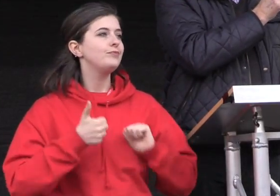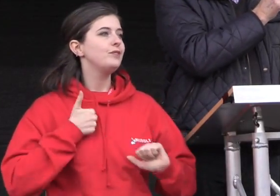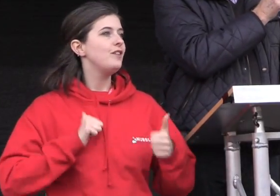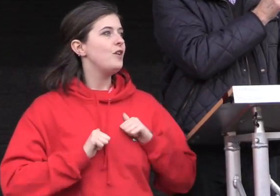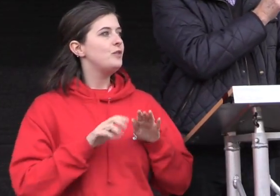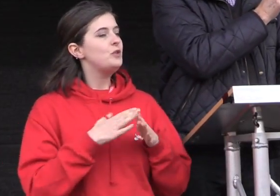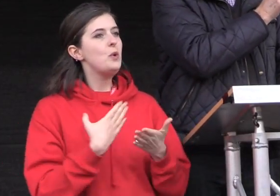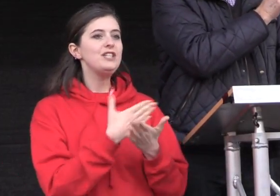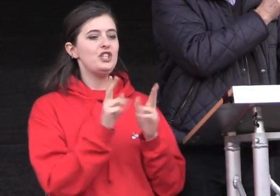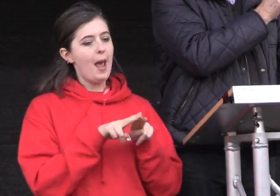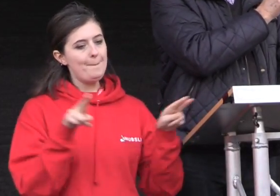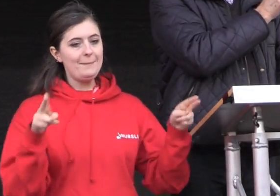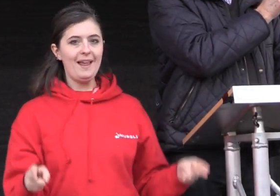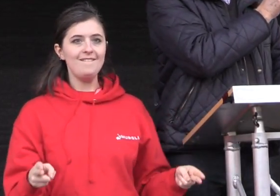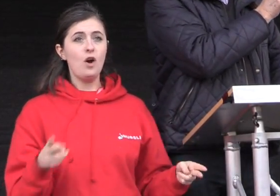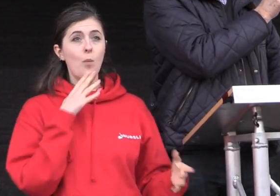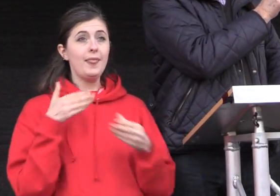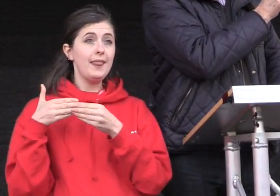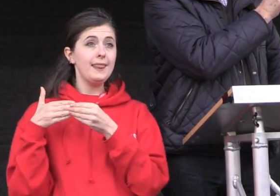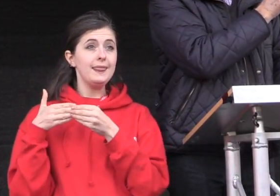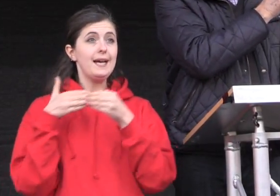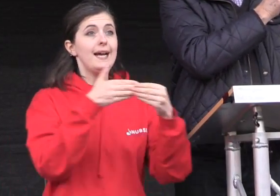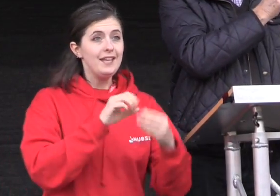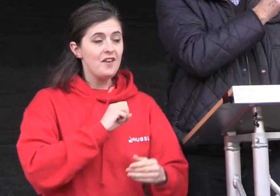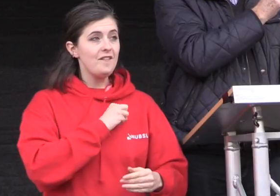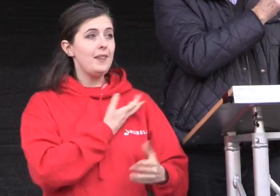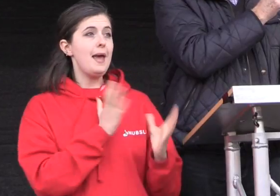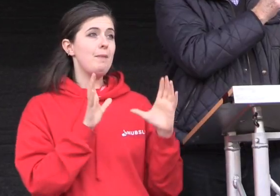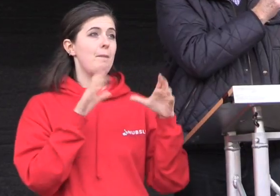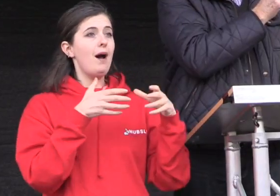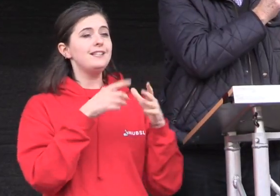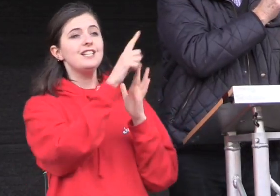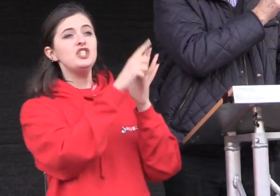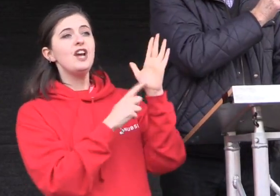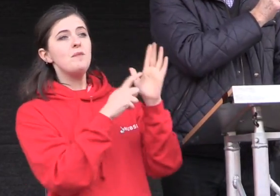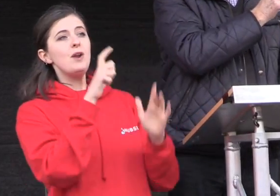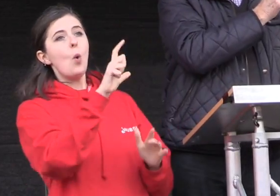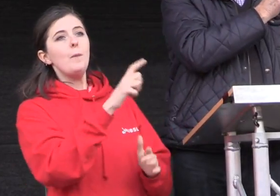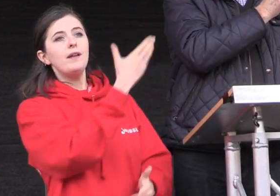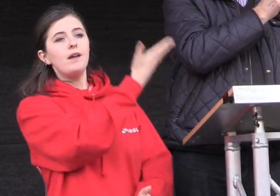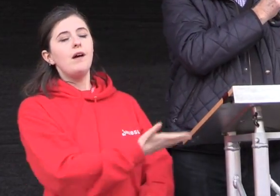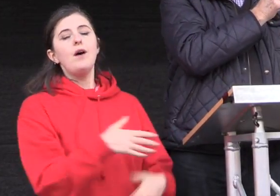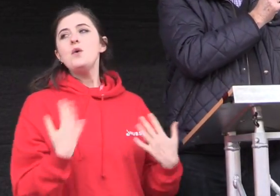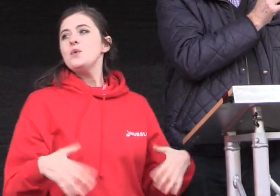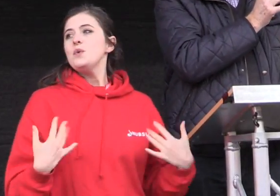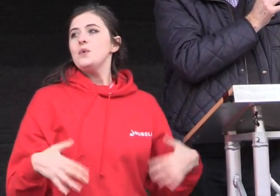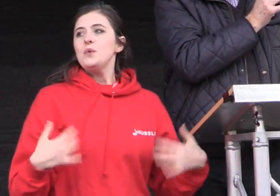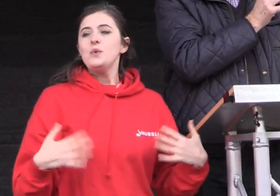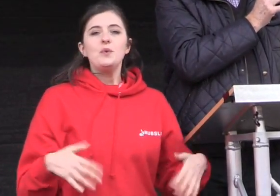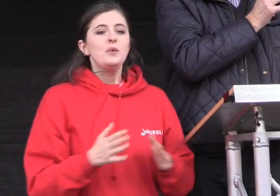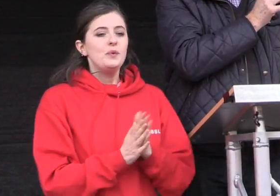share a platform with the leader of our Labour Party, Jeremy Corbyn.